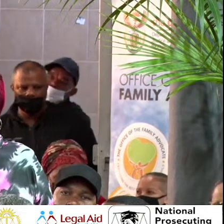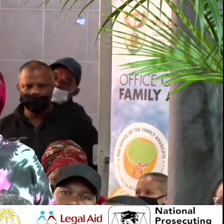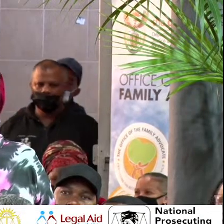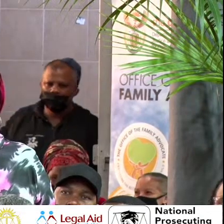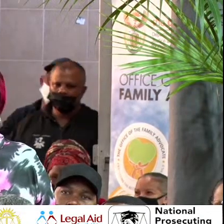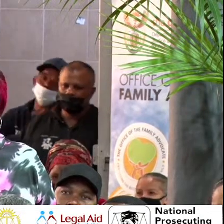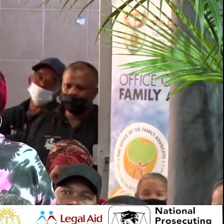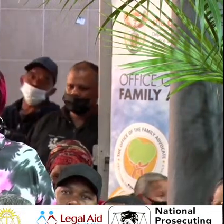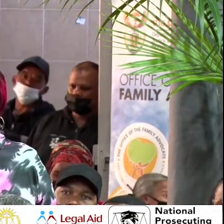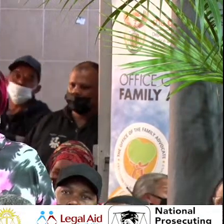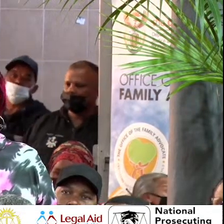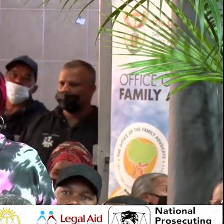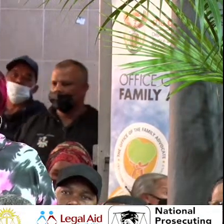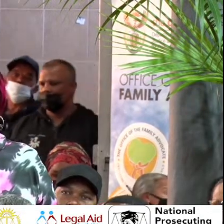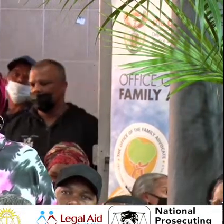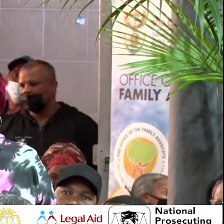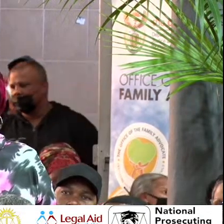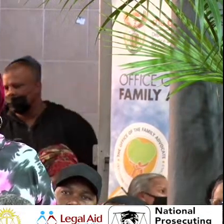that is very,